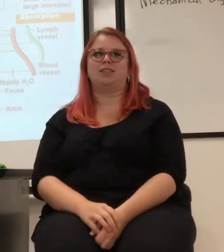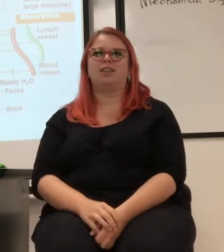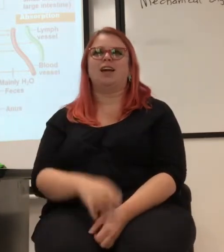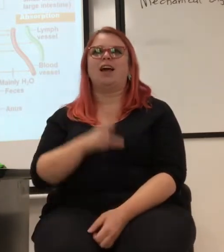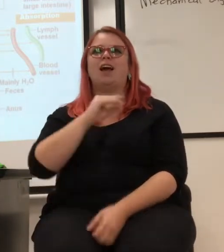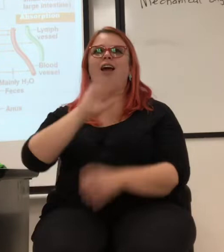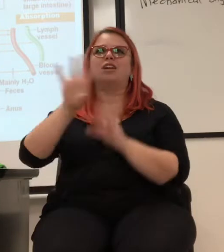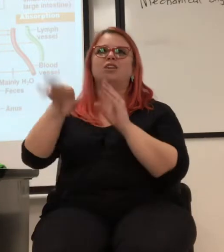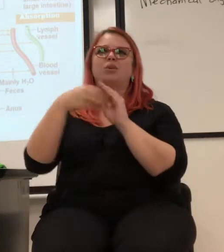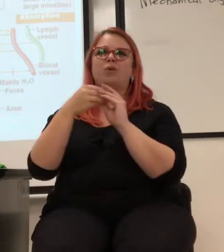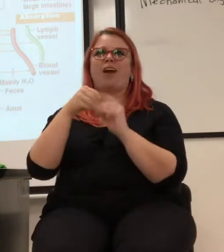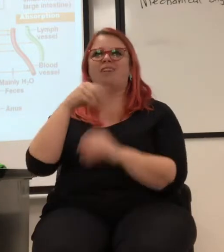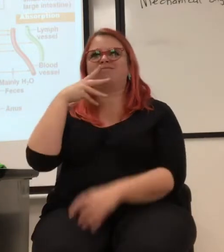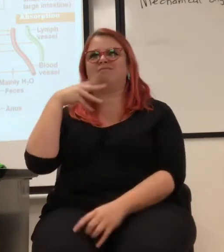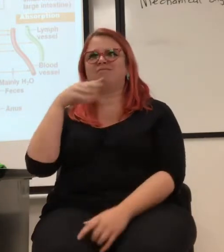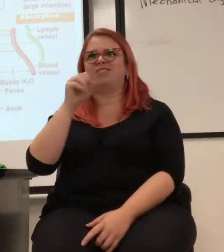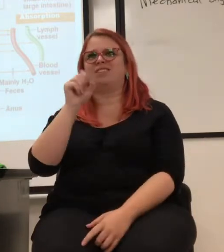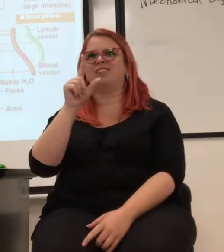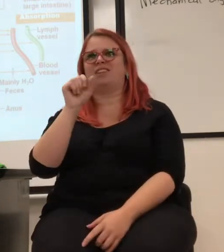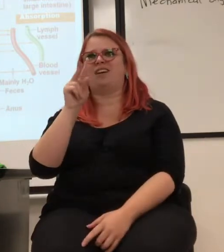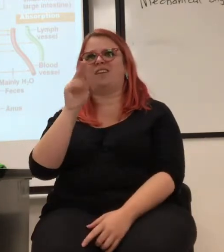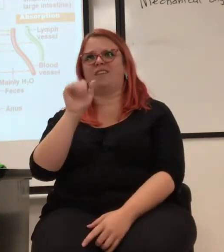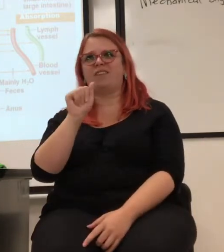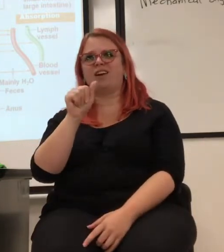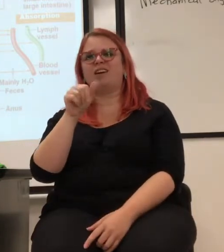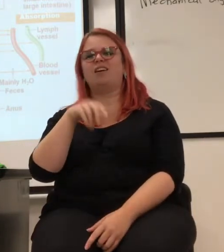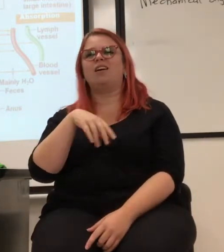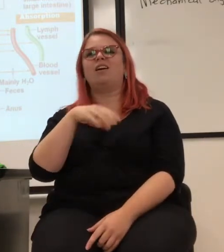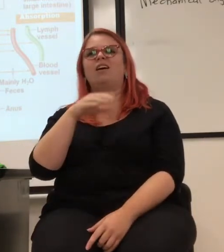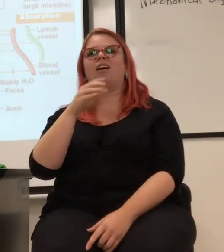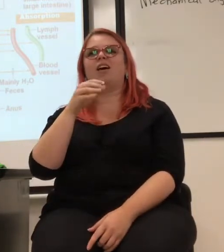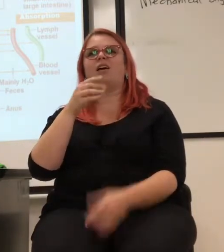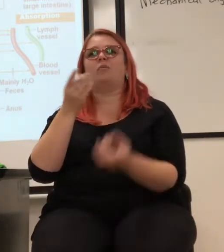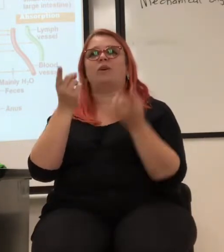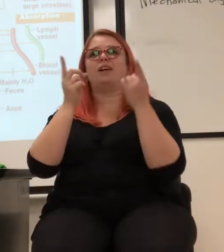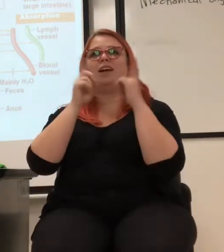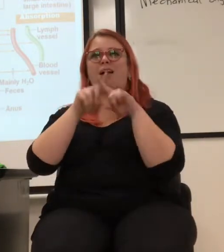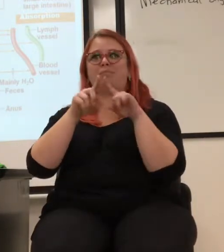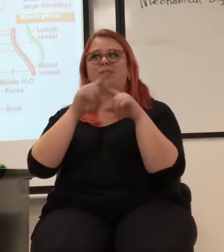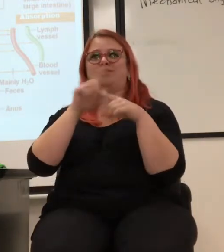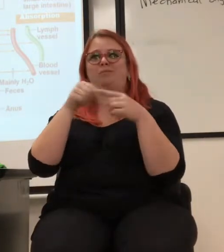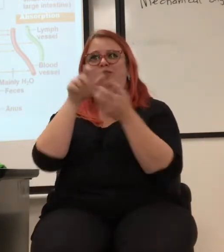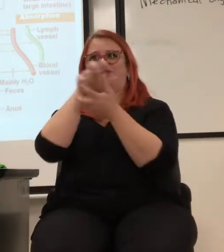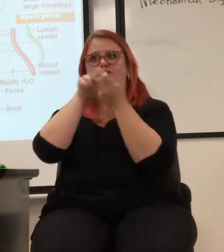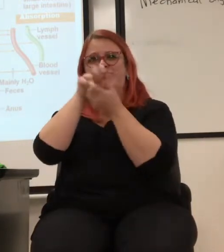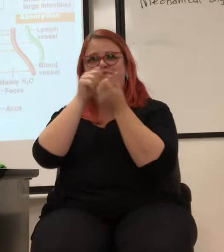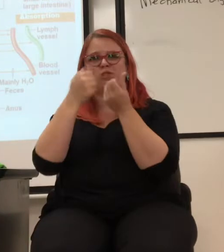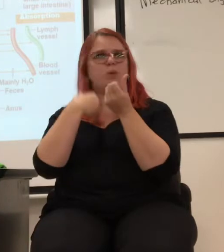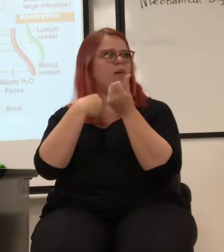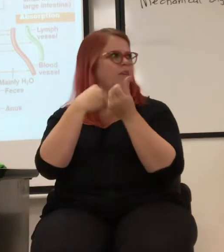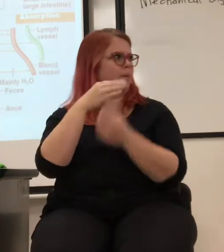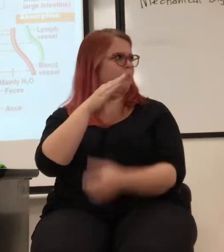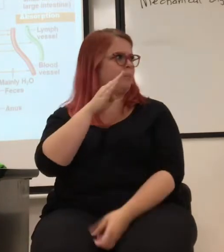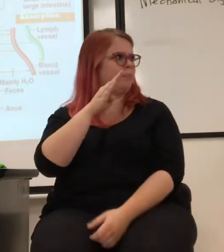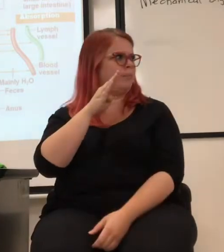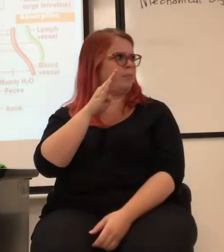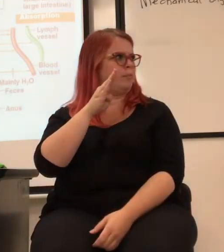And you add saliva, it helps. Well, the result of chewing is a bolus of food.